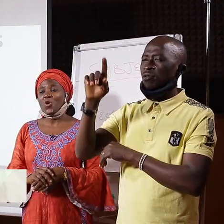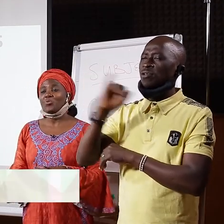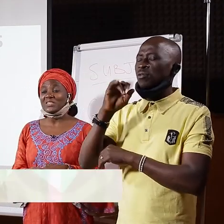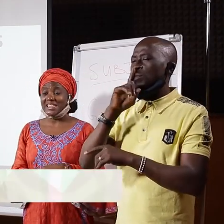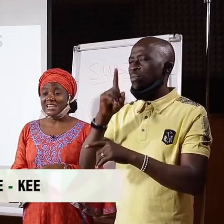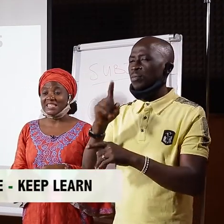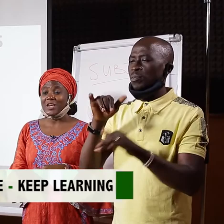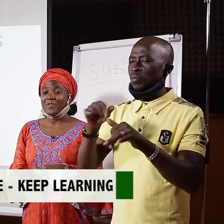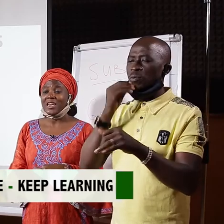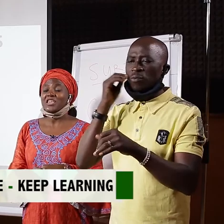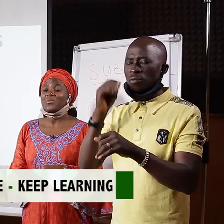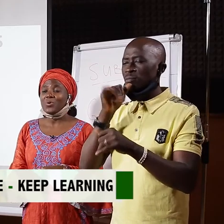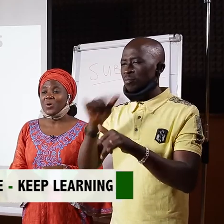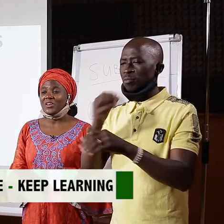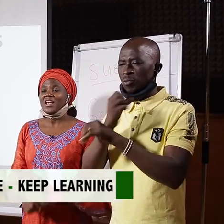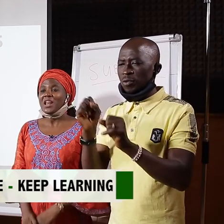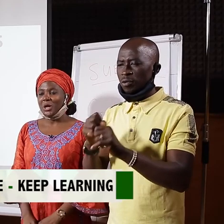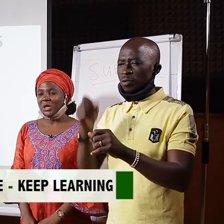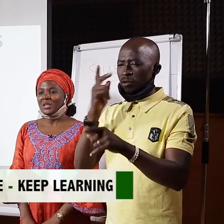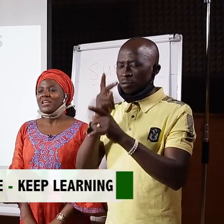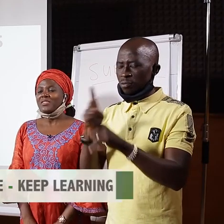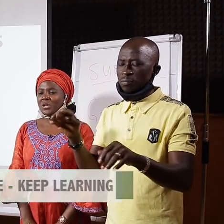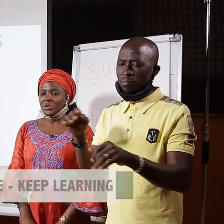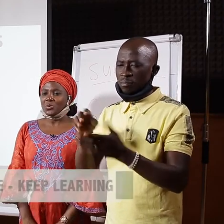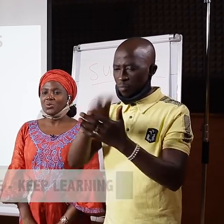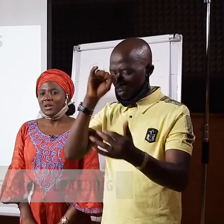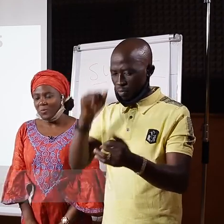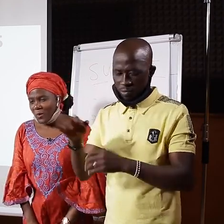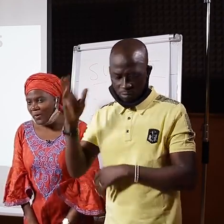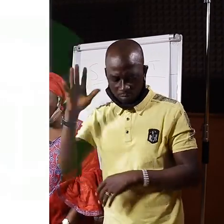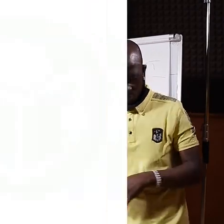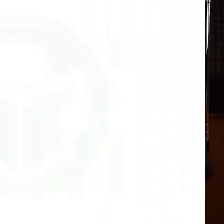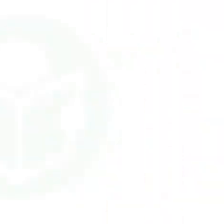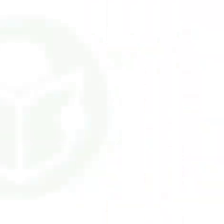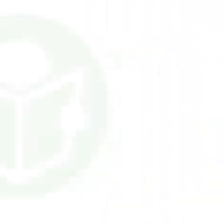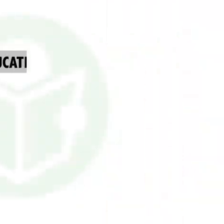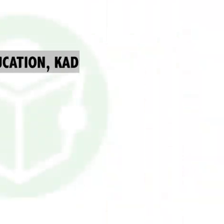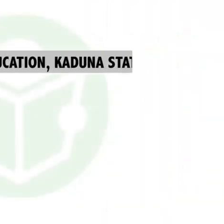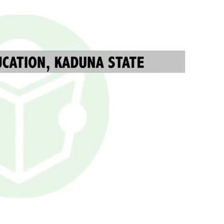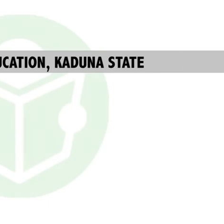Stay home, stay safe, keep on learning. Thank you and bye-bye.